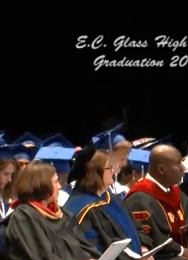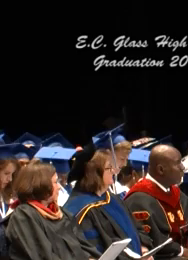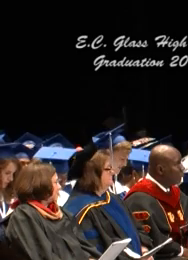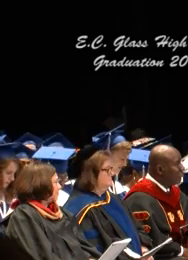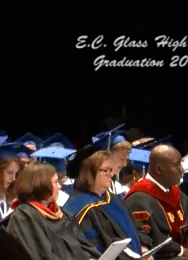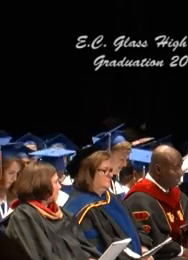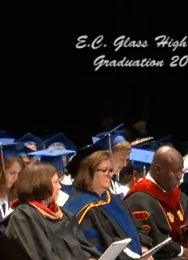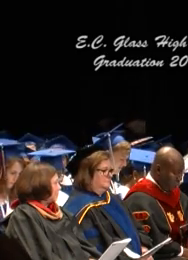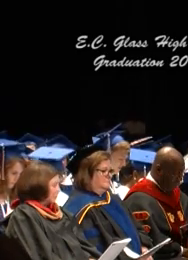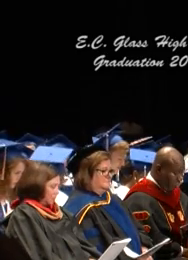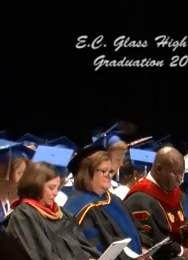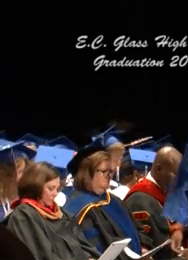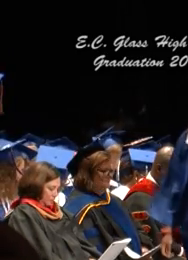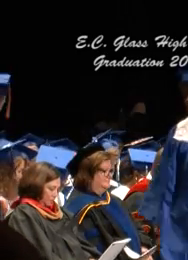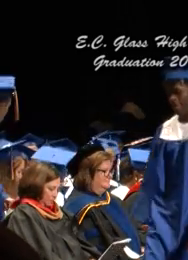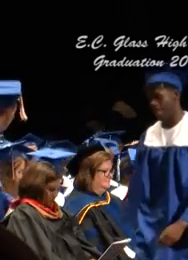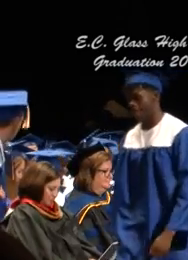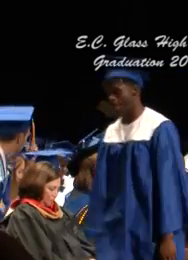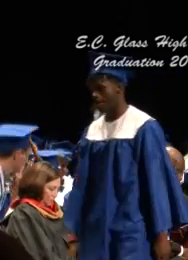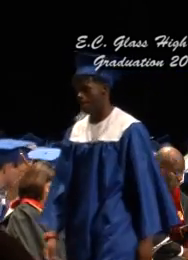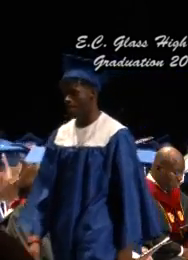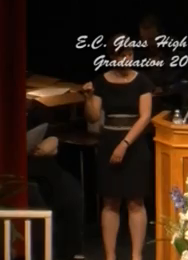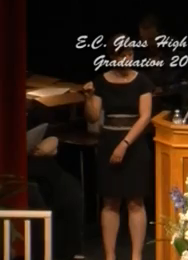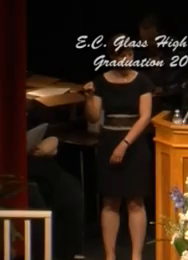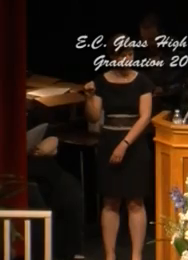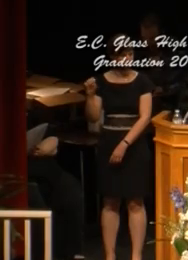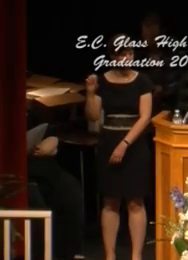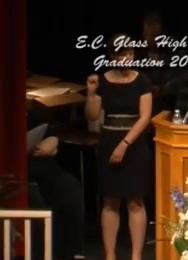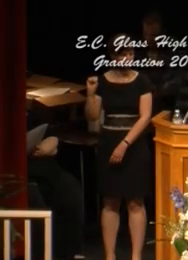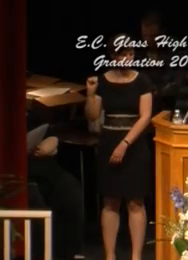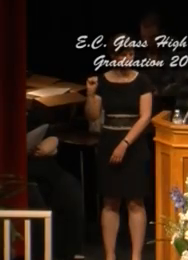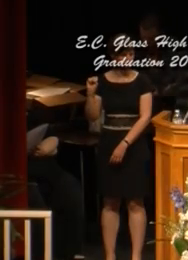Robert Daniel Bass, salutatorian.